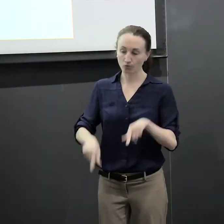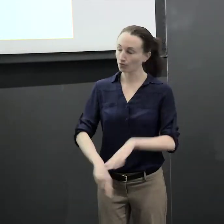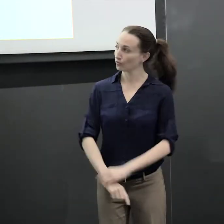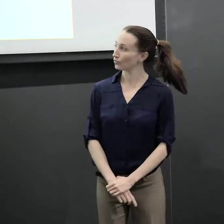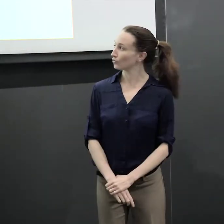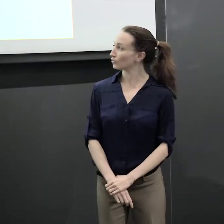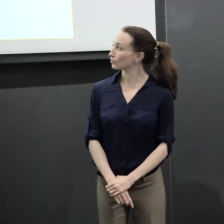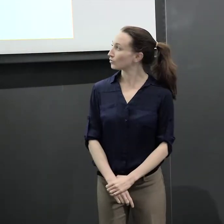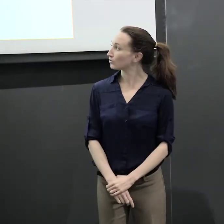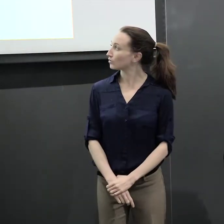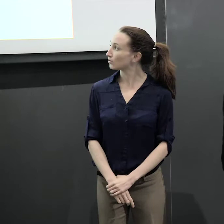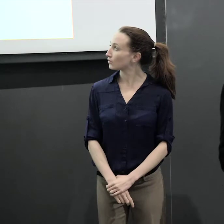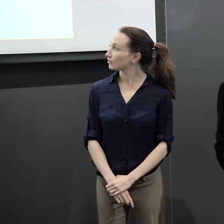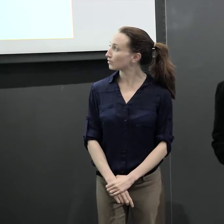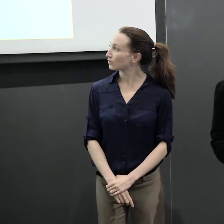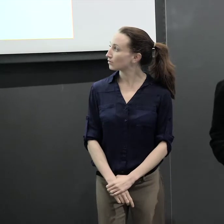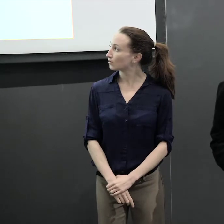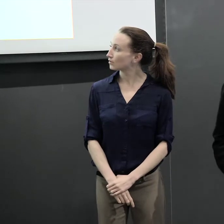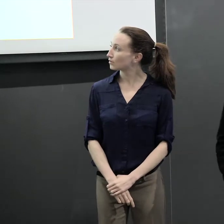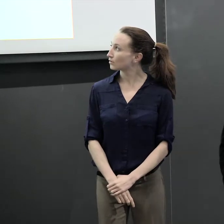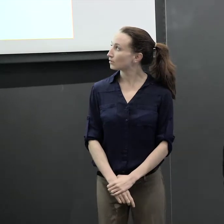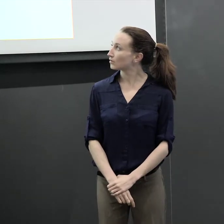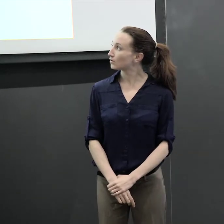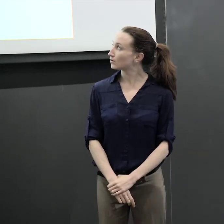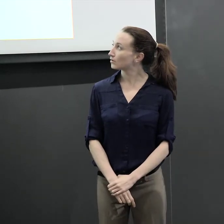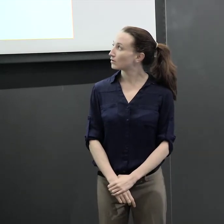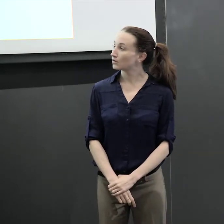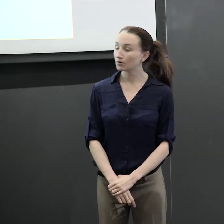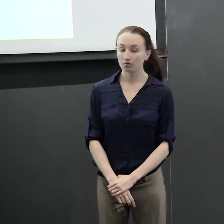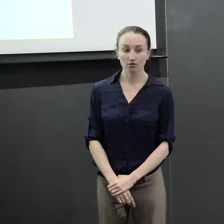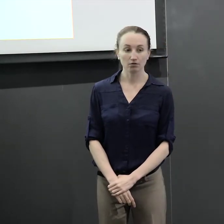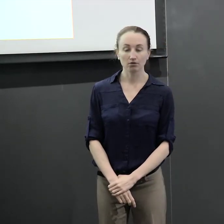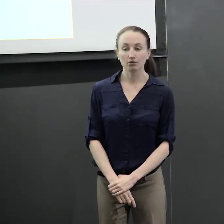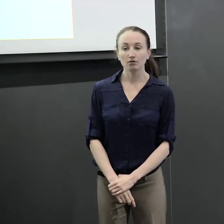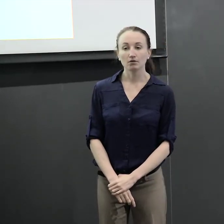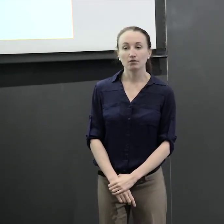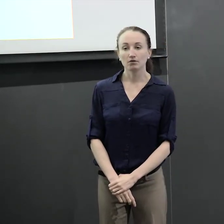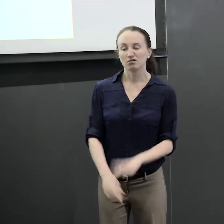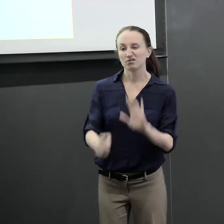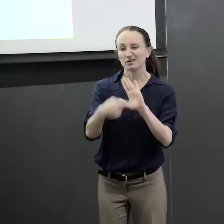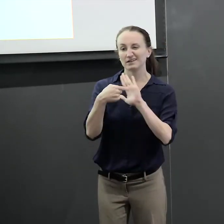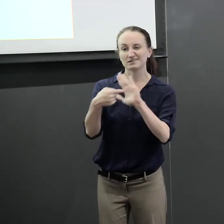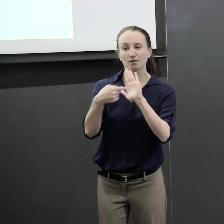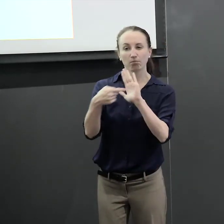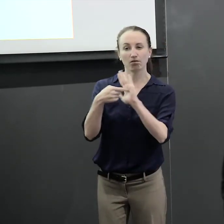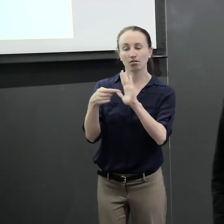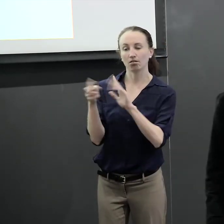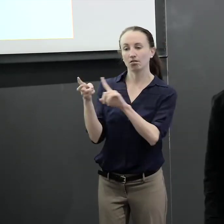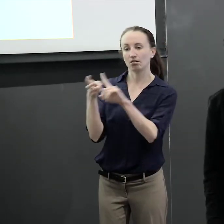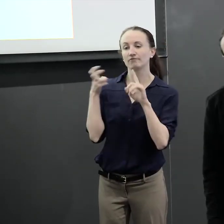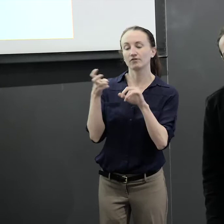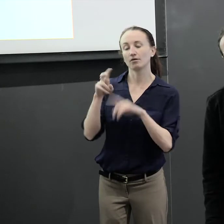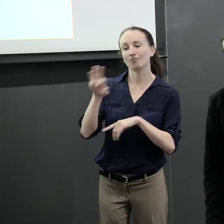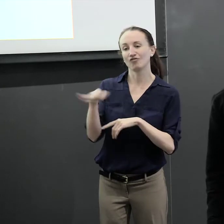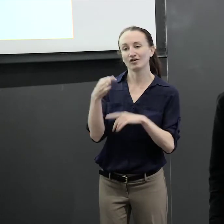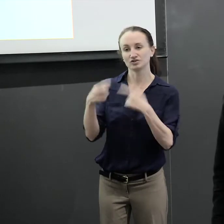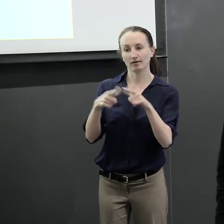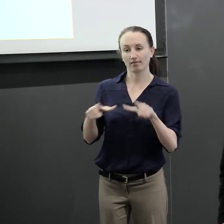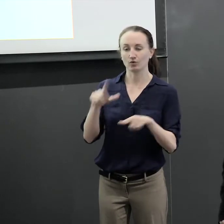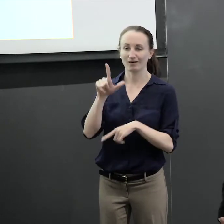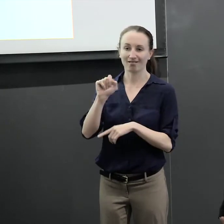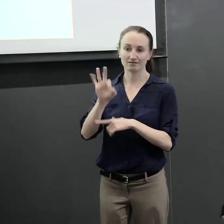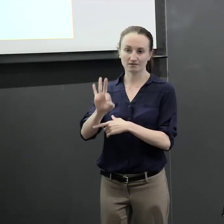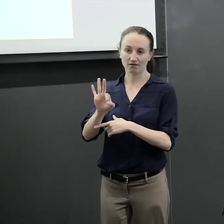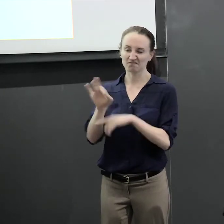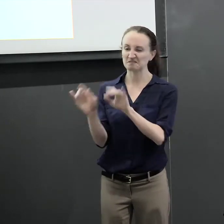And now, I will display an example from French Sign Language. There are similar ones from American Sign